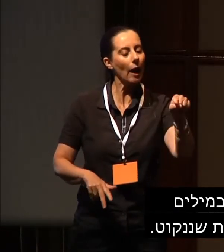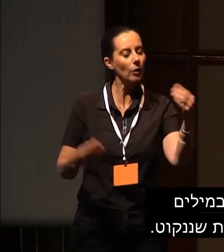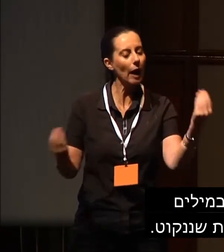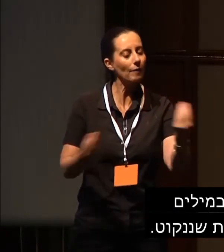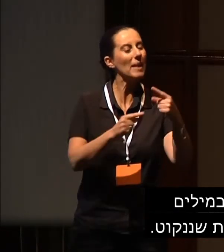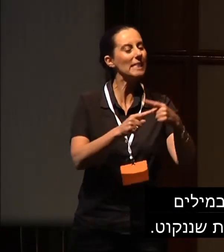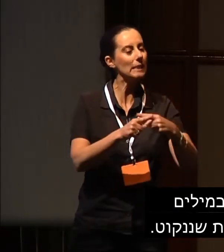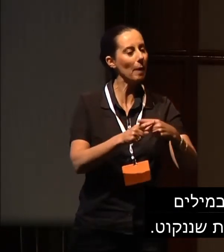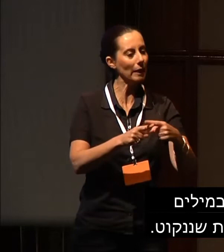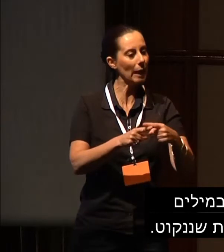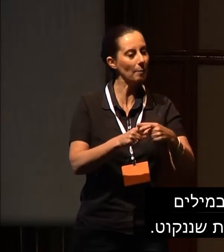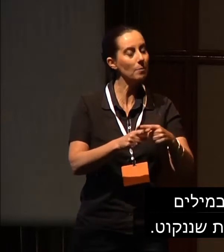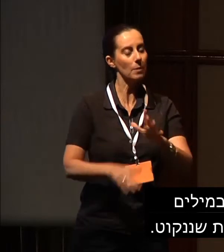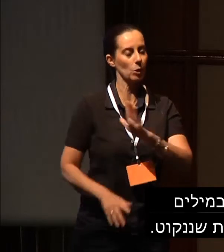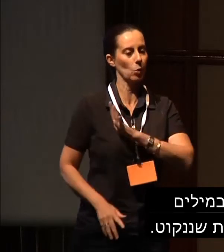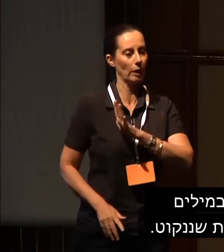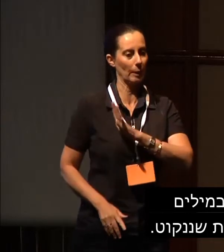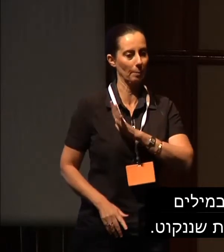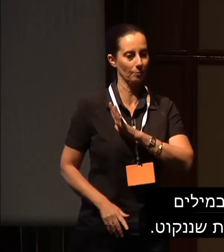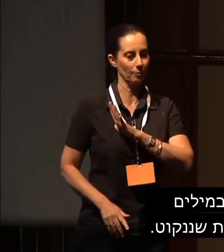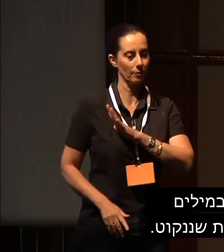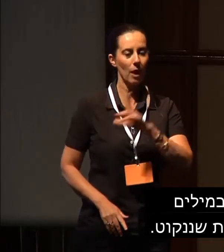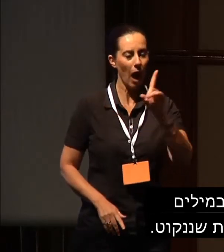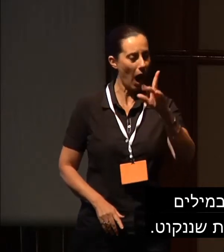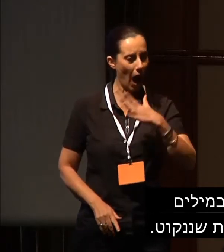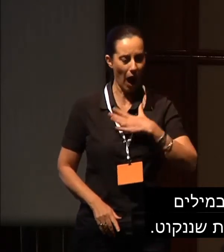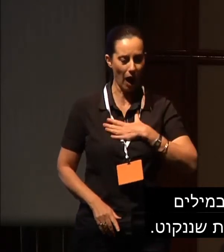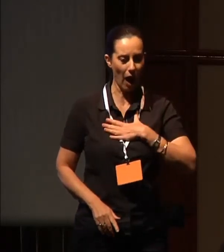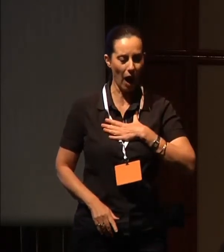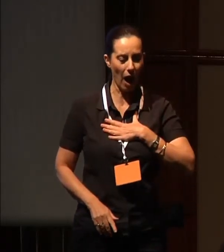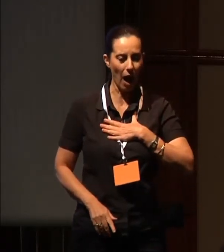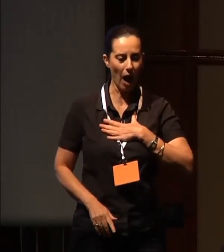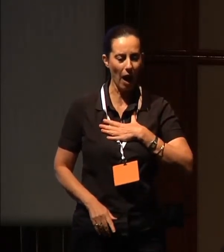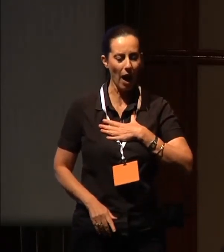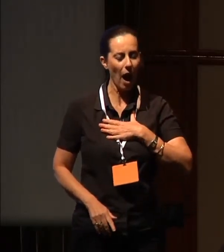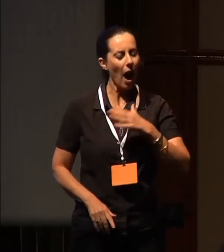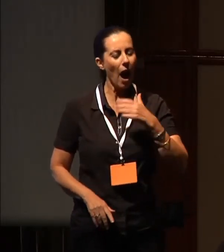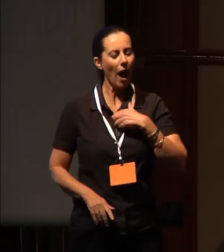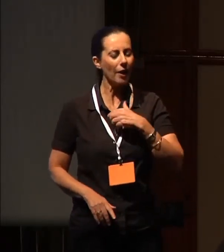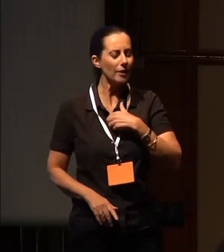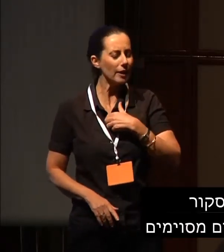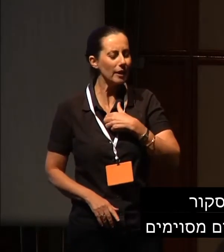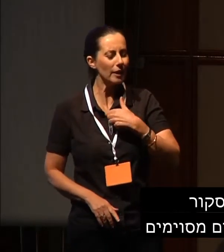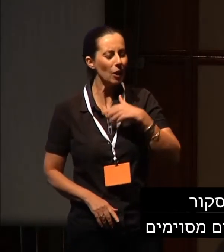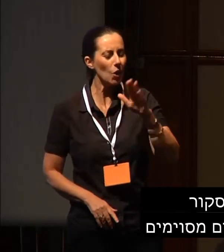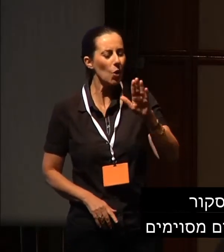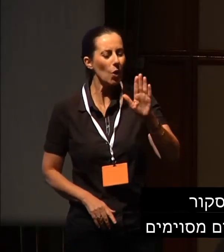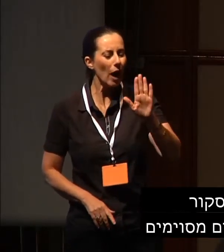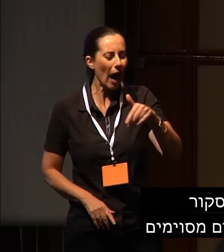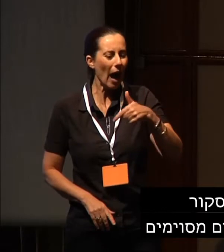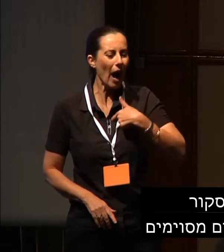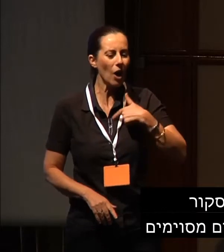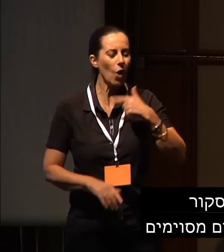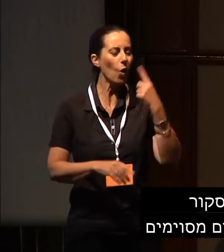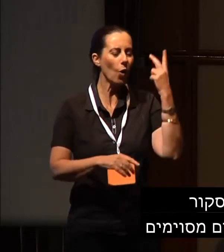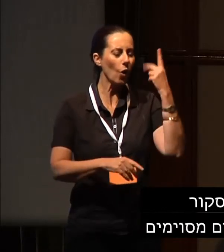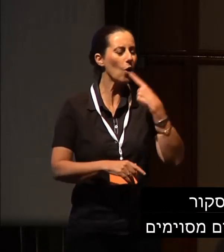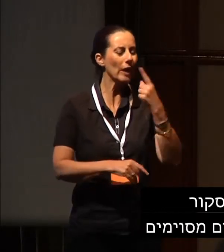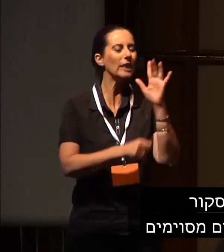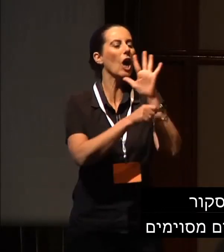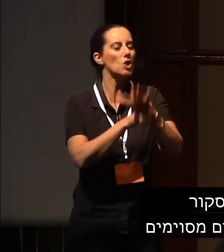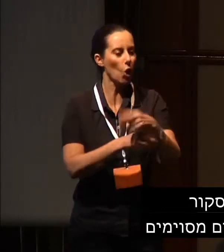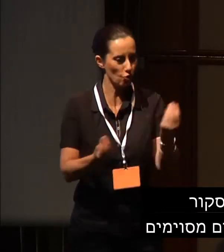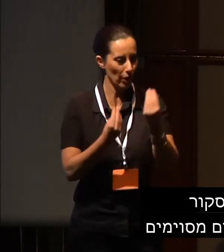are not like very careful with the words we use and the actions we undertake. So, I will look in